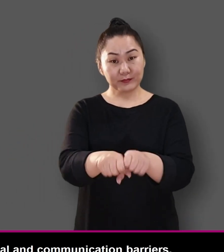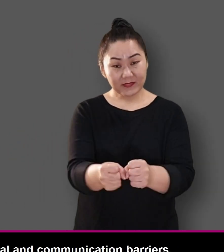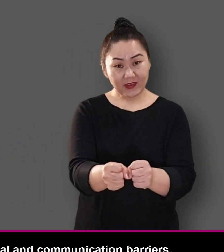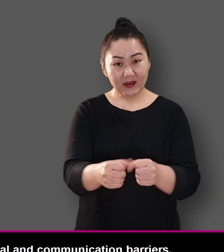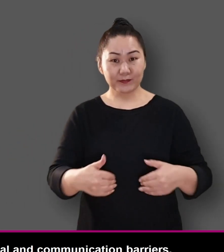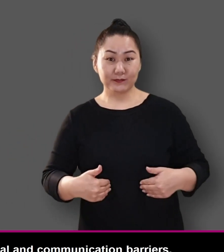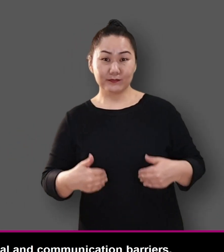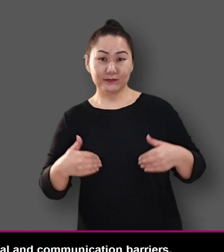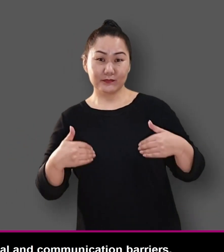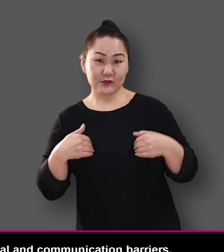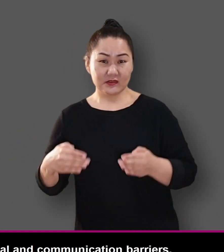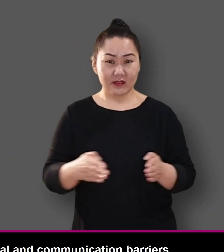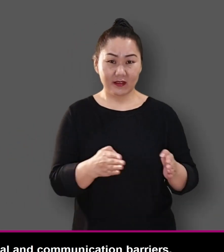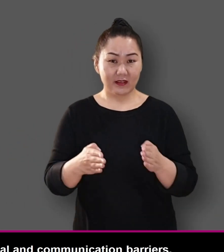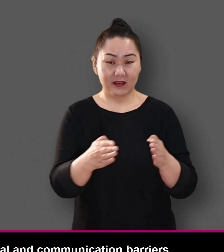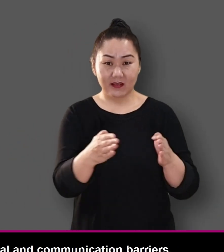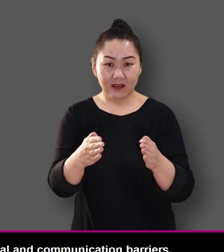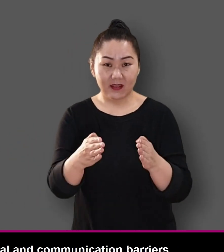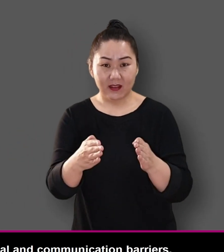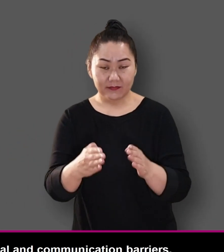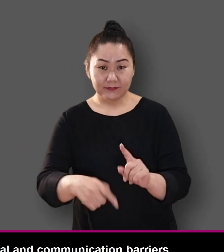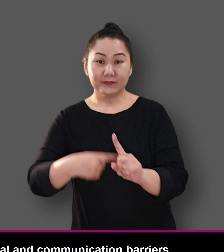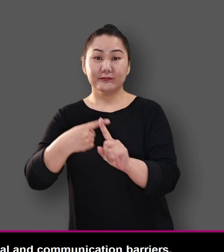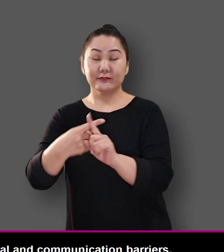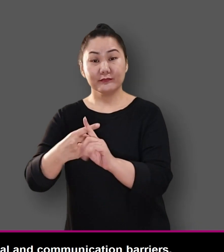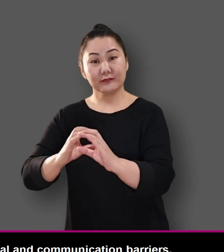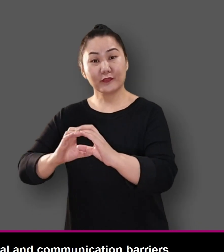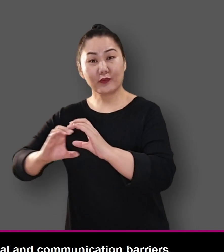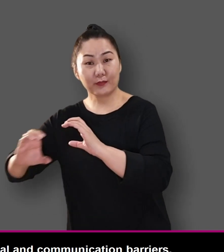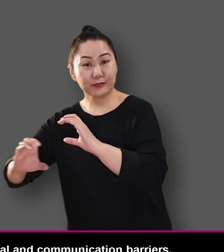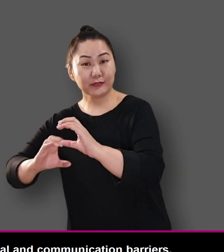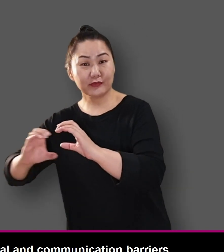working to remove physical and communication barriers,